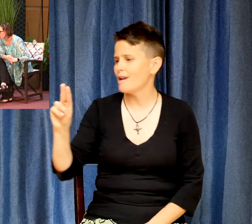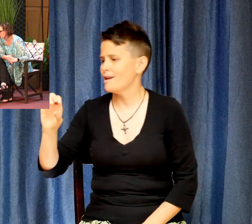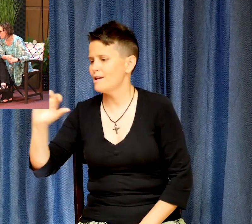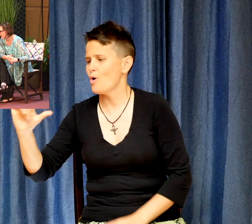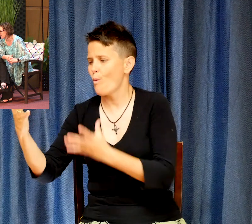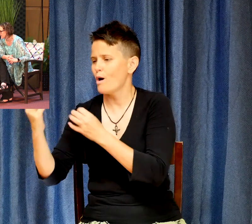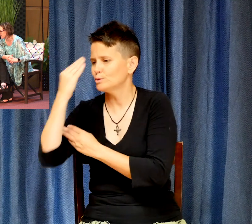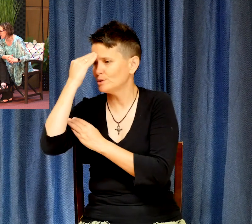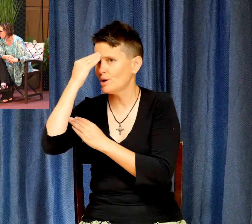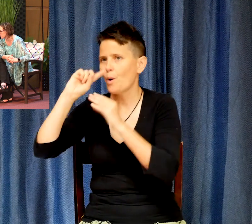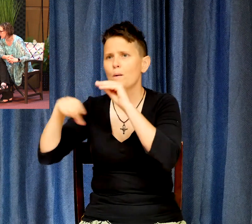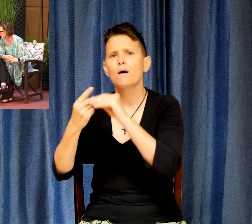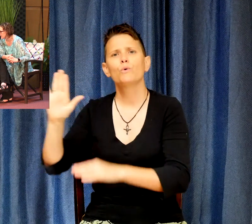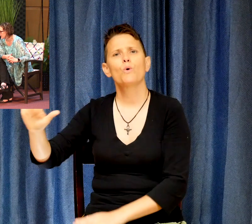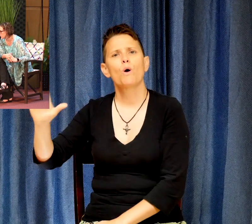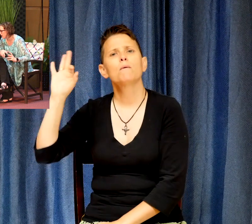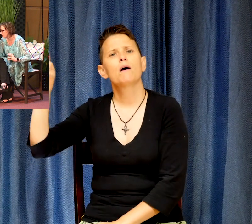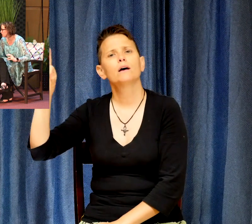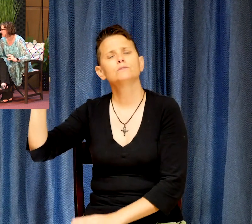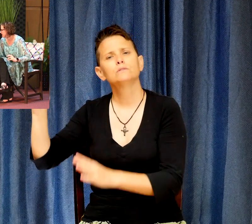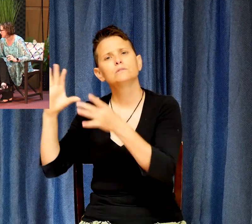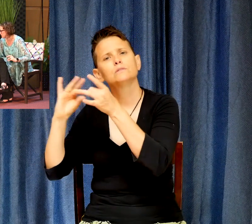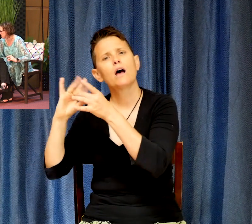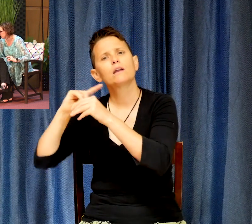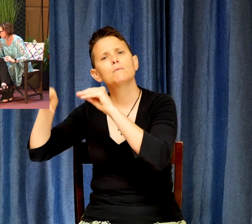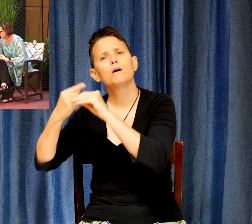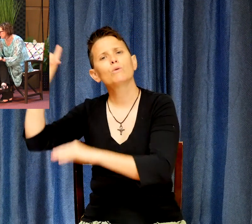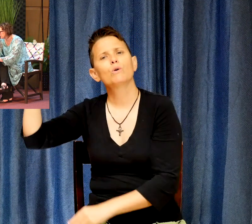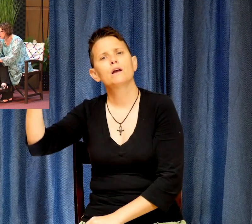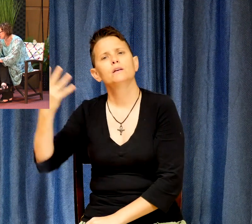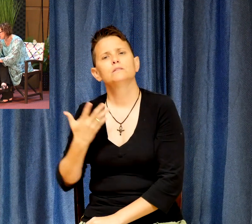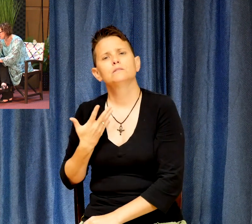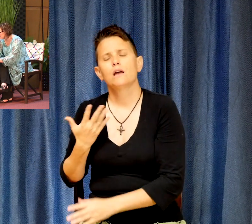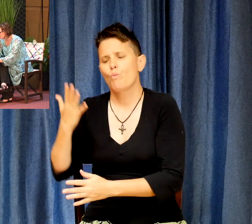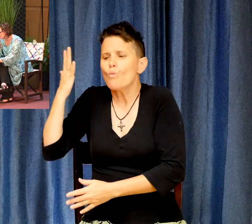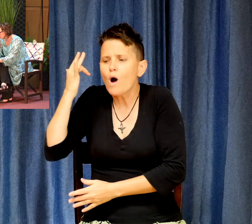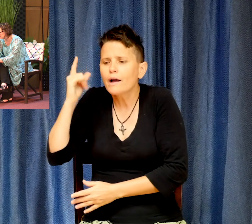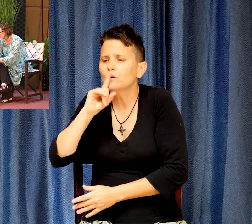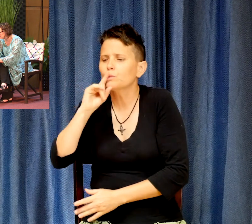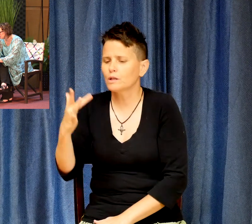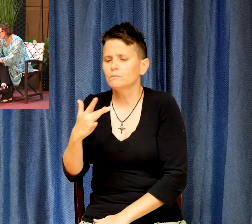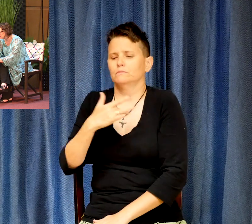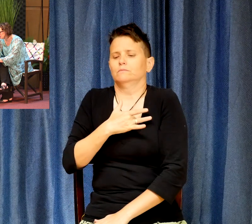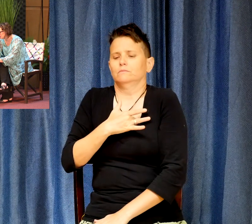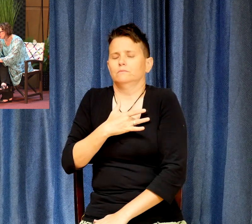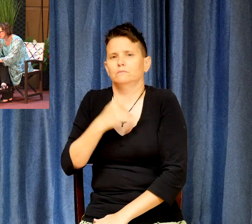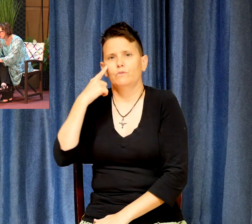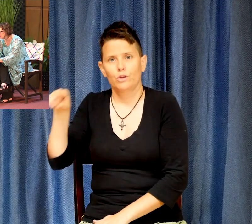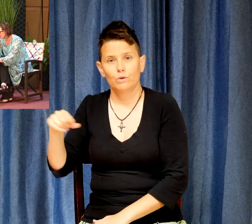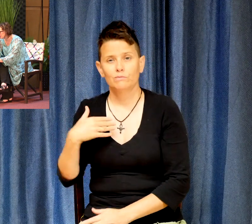what your pastor said about grace and why it resonated with you. I think it resonated, thanks for the question,